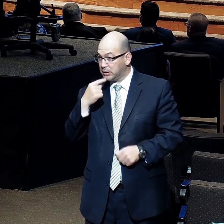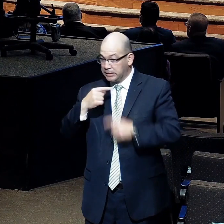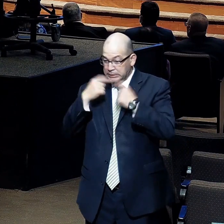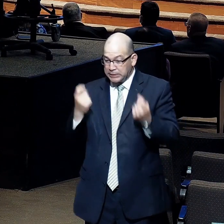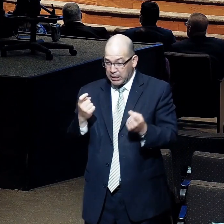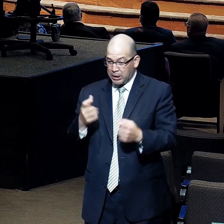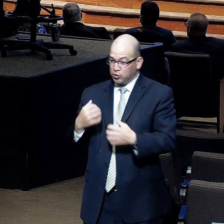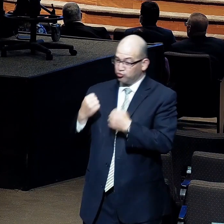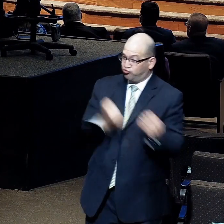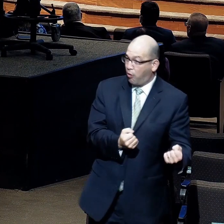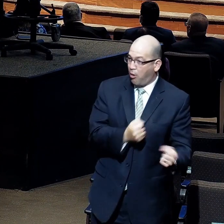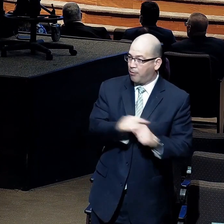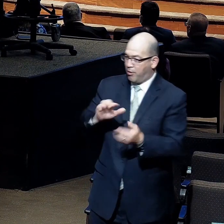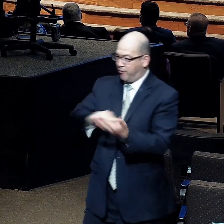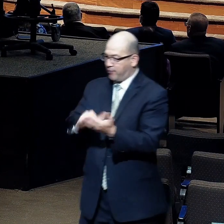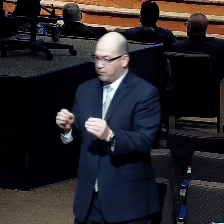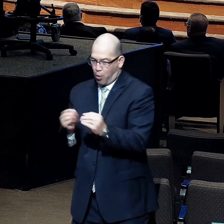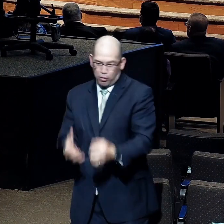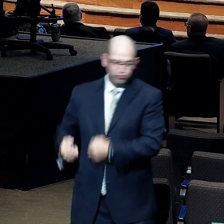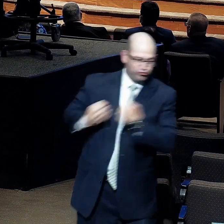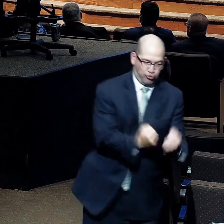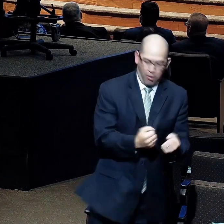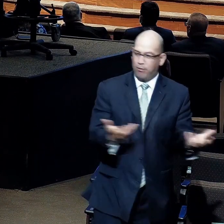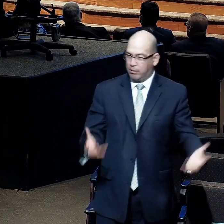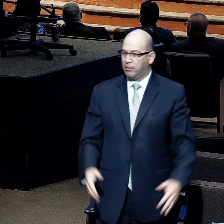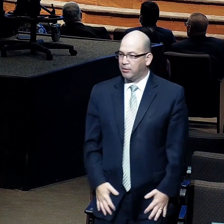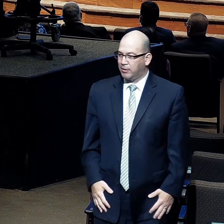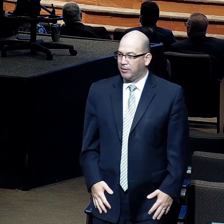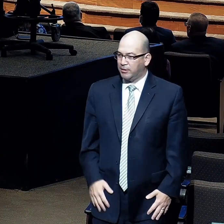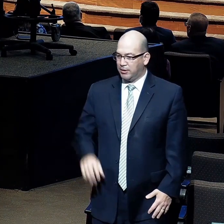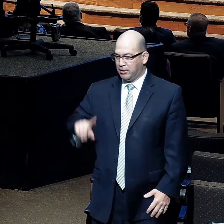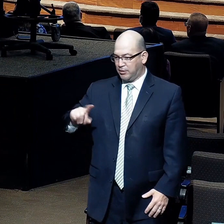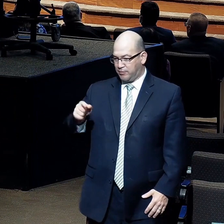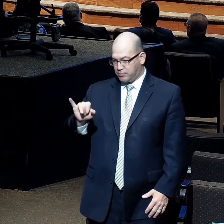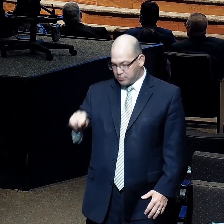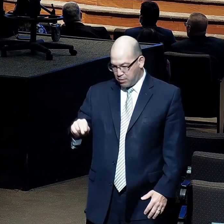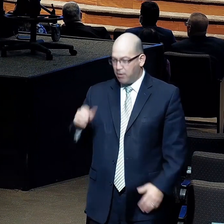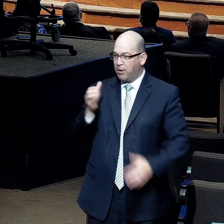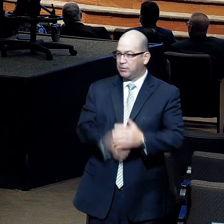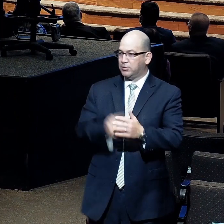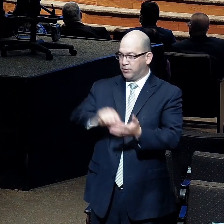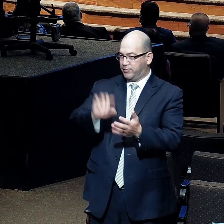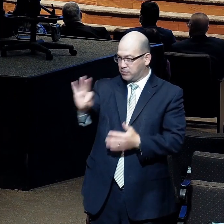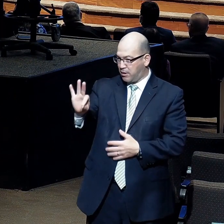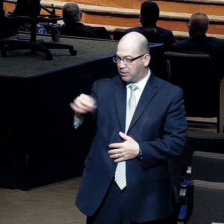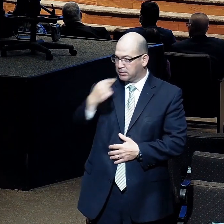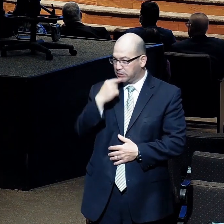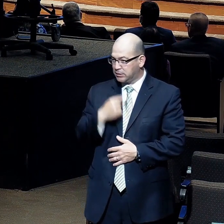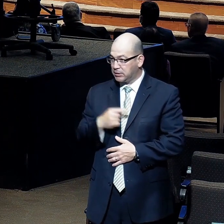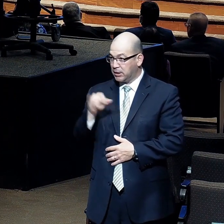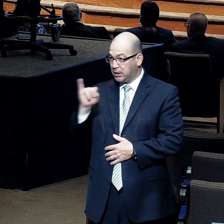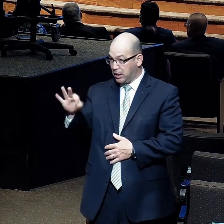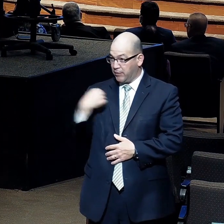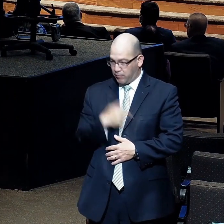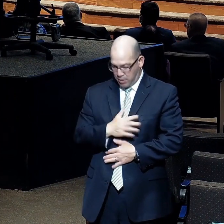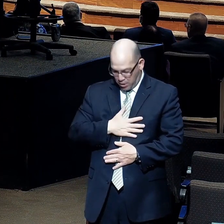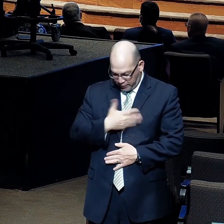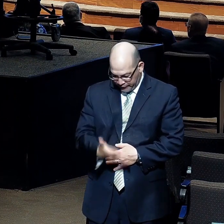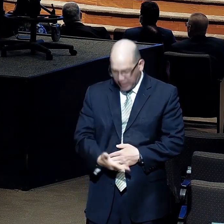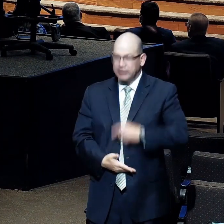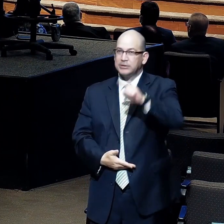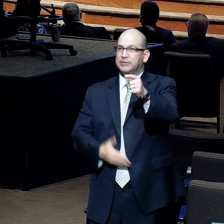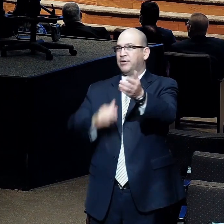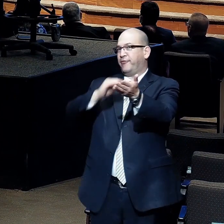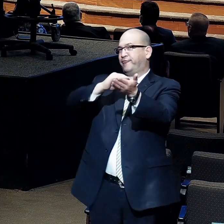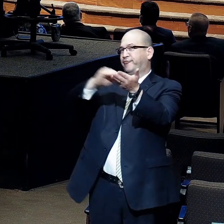louder." 1 John 1:9, "If we confess our sins, he is faithful and just to forgive us our sins and to cleanse us from